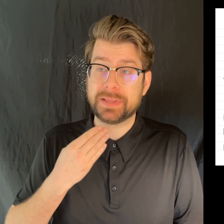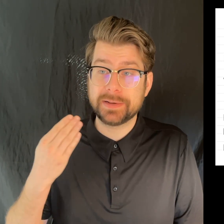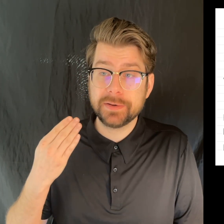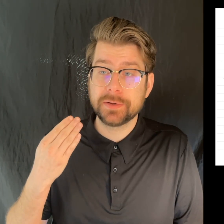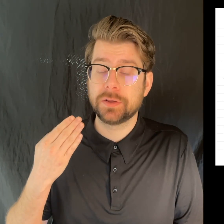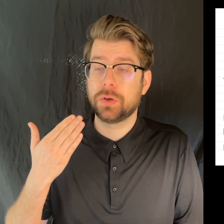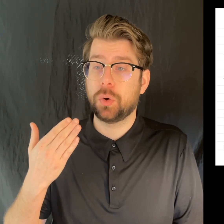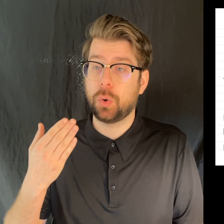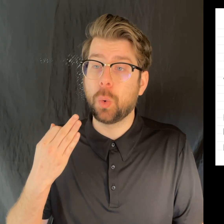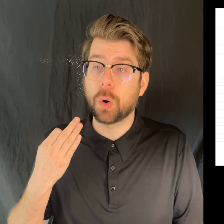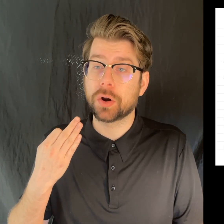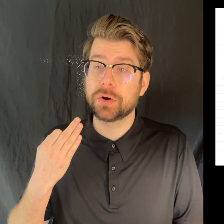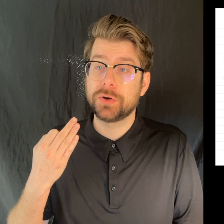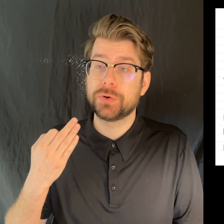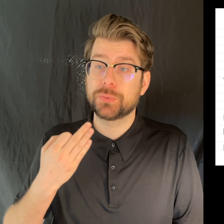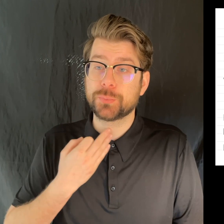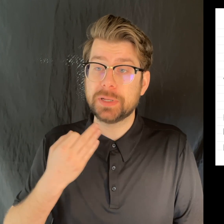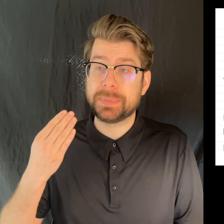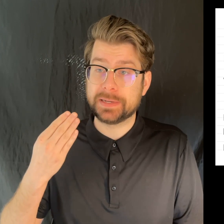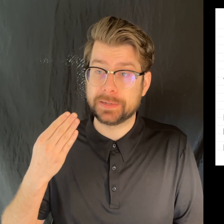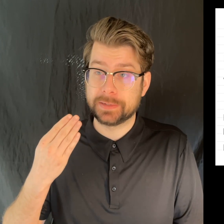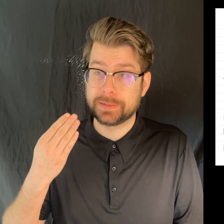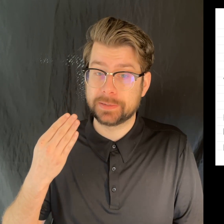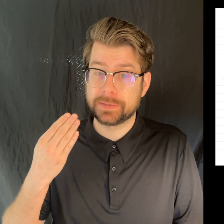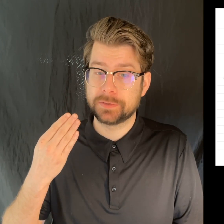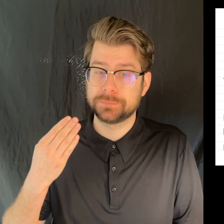Ribbon or ribbon.